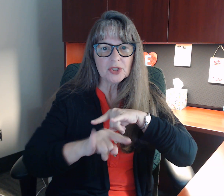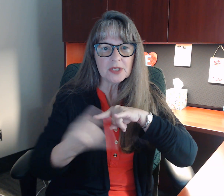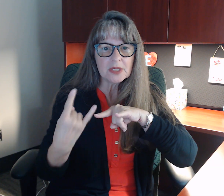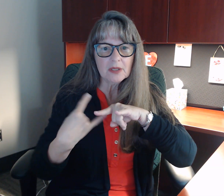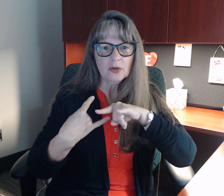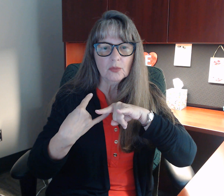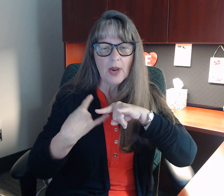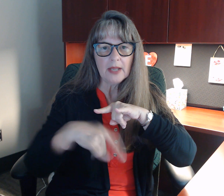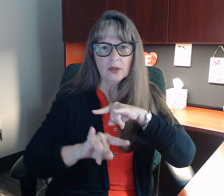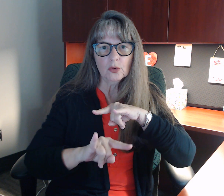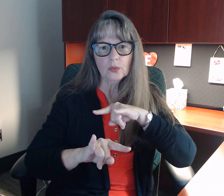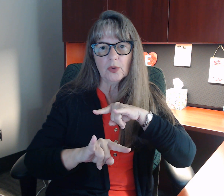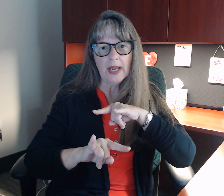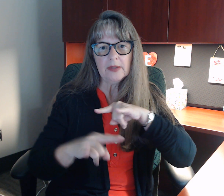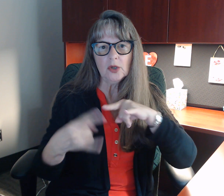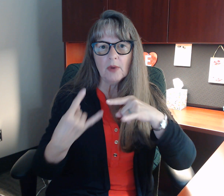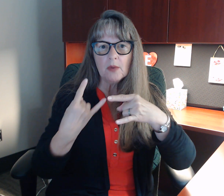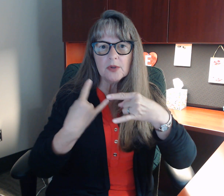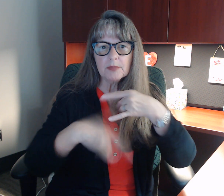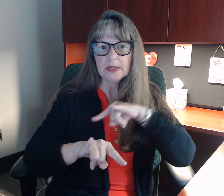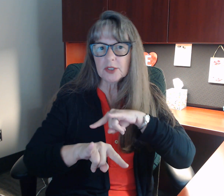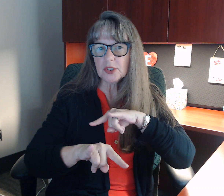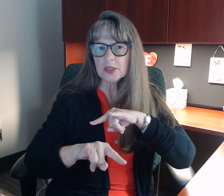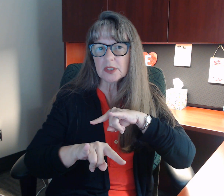Malicious? You write their hand that you write with, malicious.